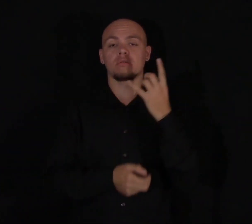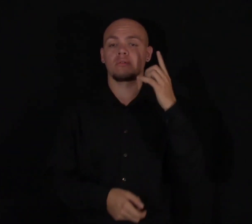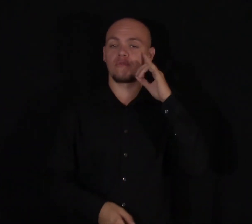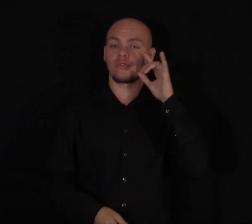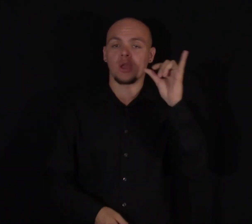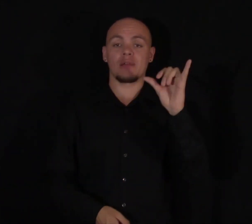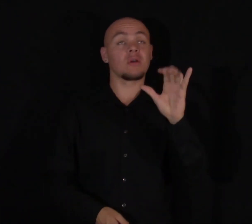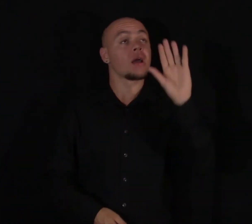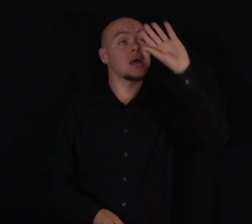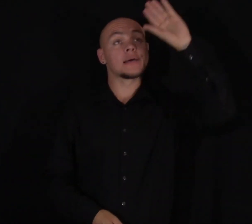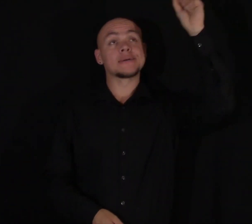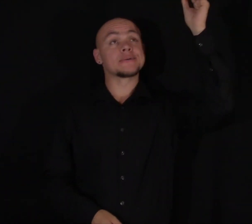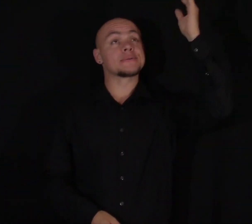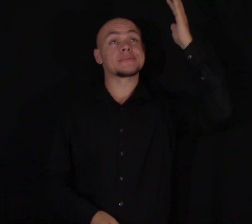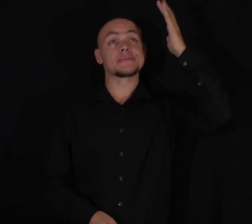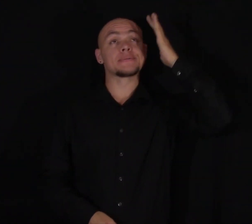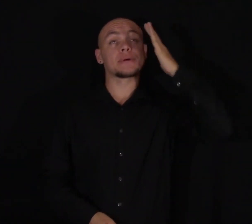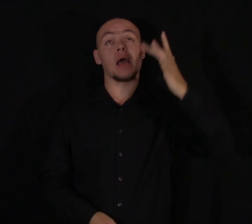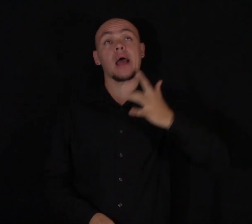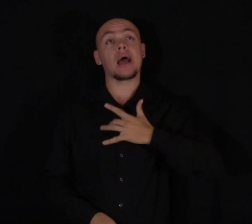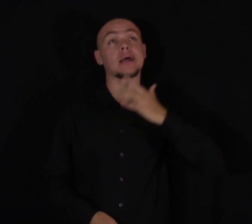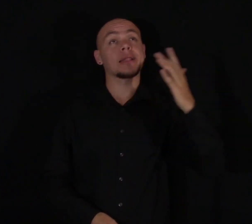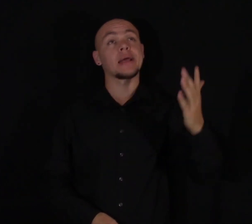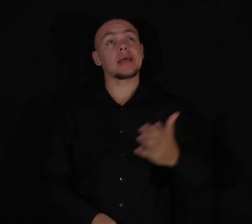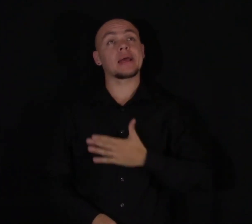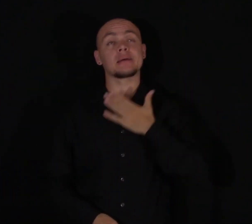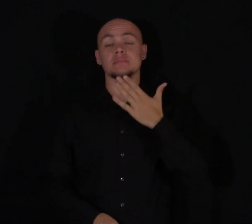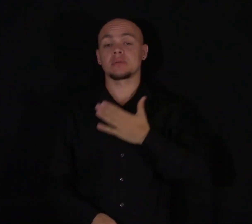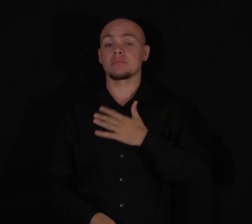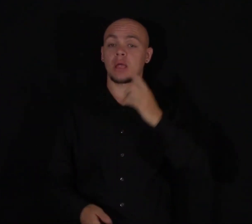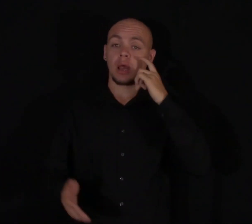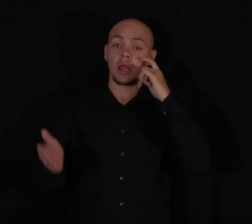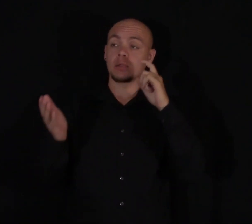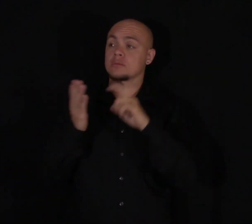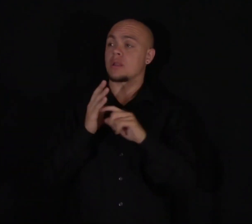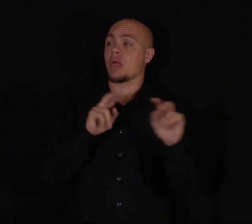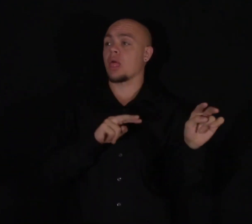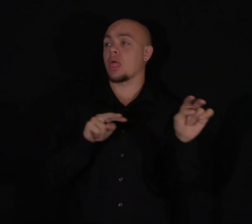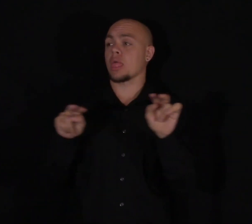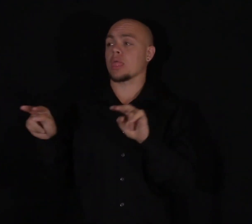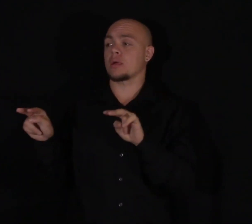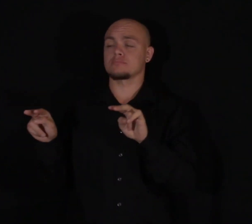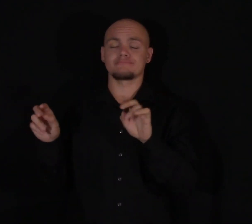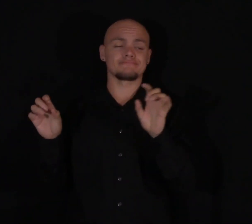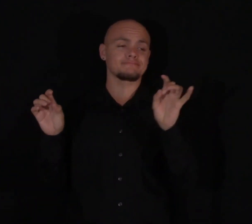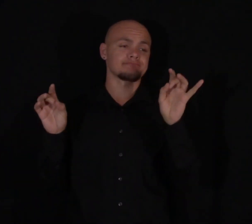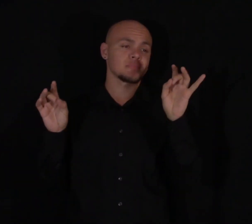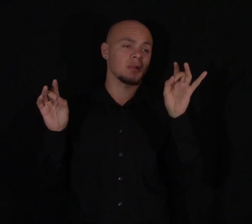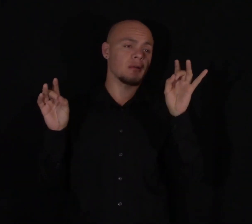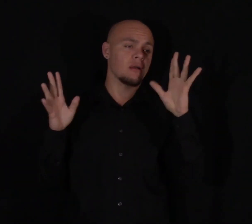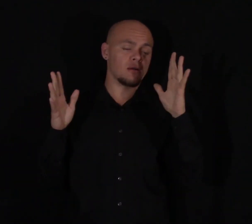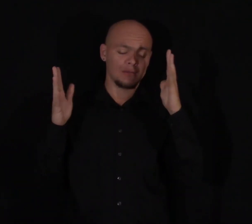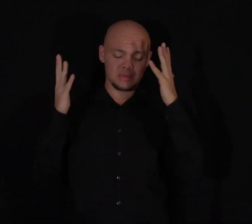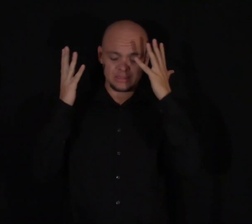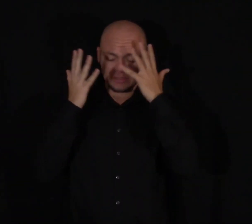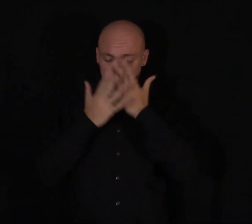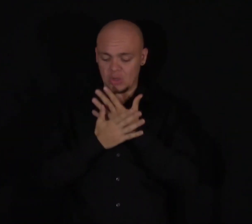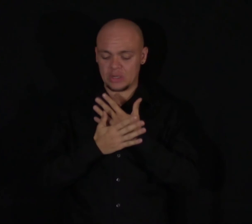happy and gay of heart, I saw around me nothing but a dense and frightful darkness, penetrated by